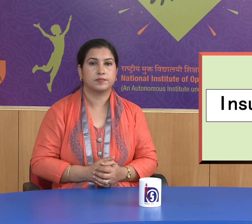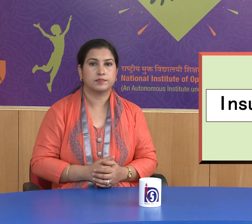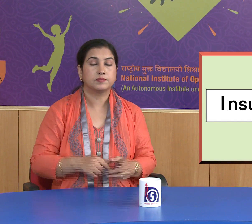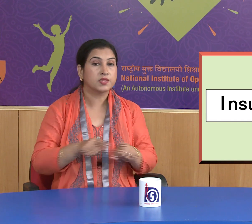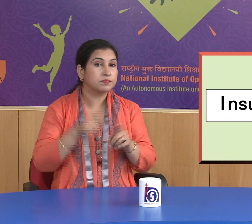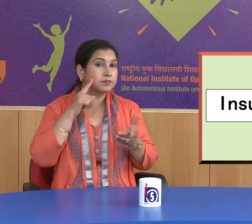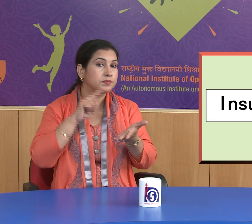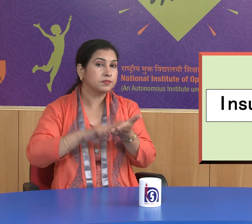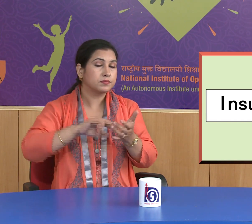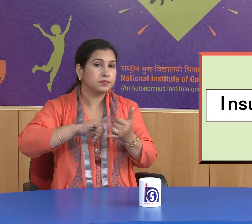insurgency,